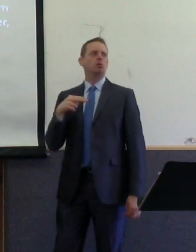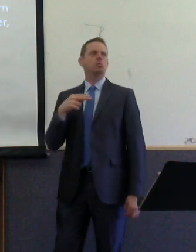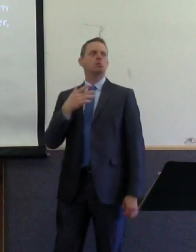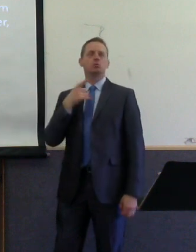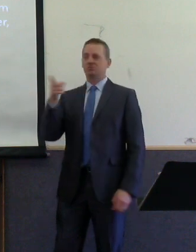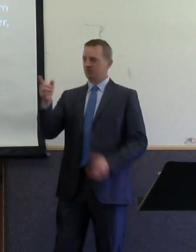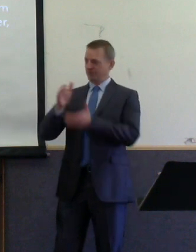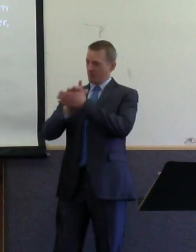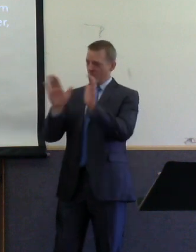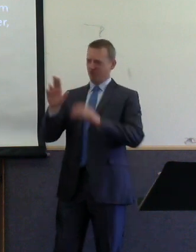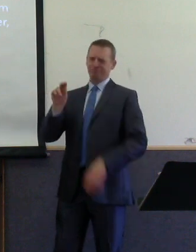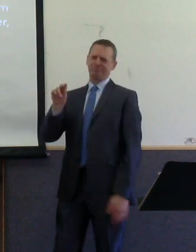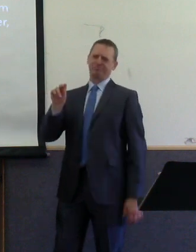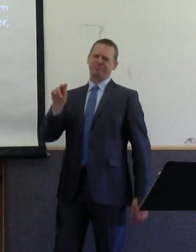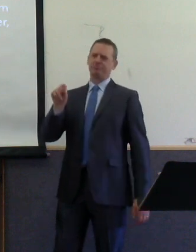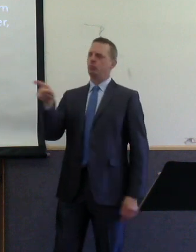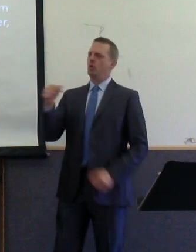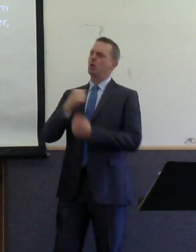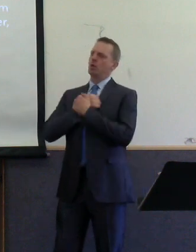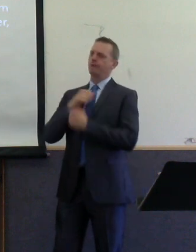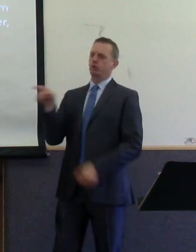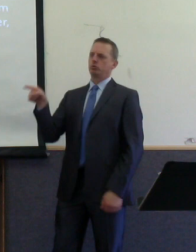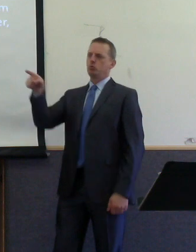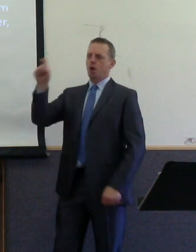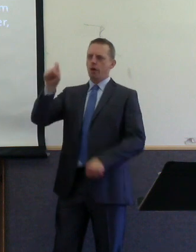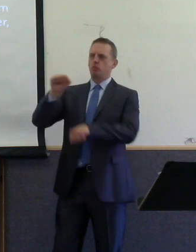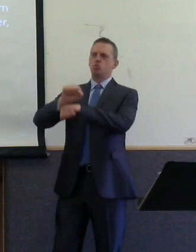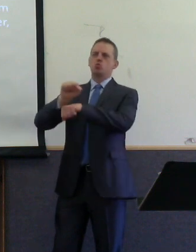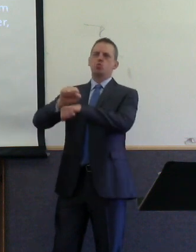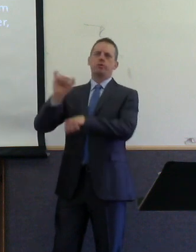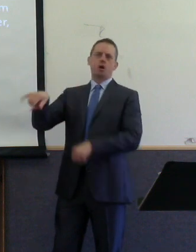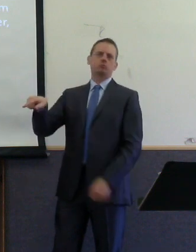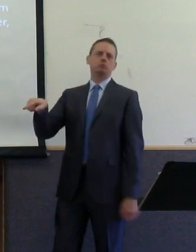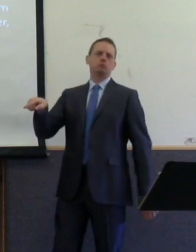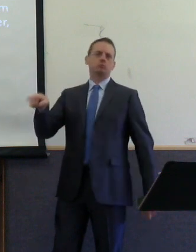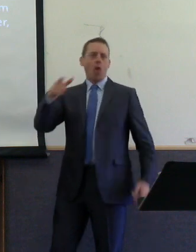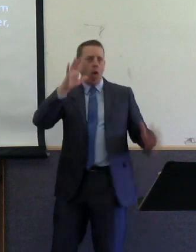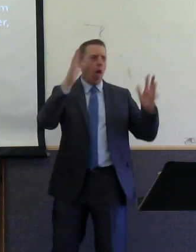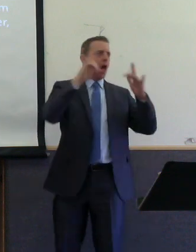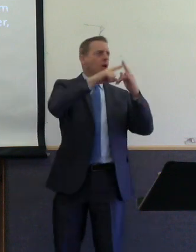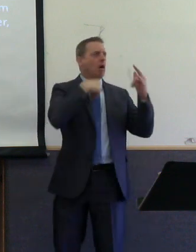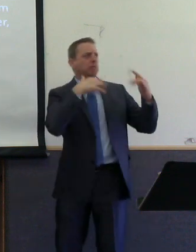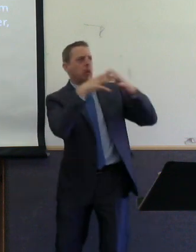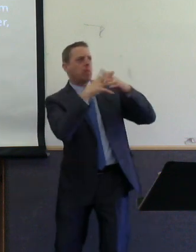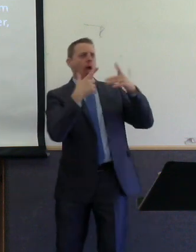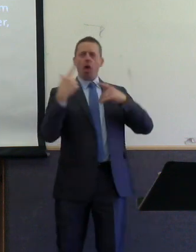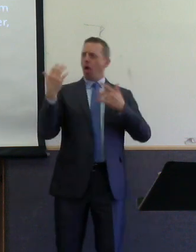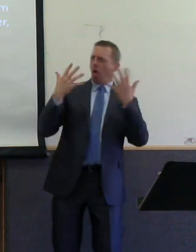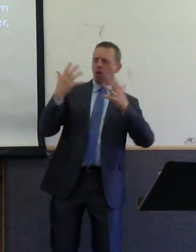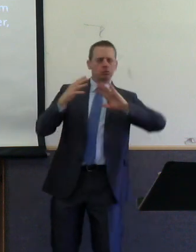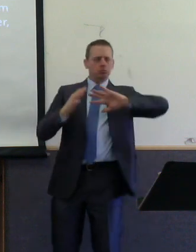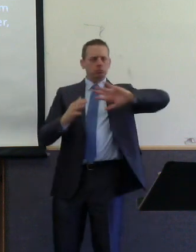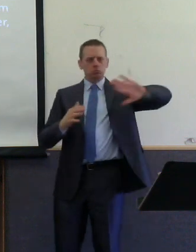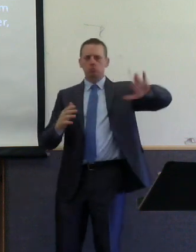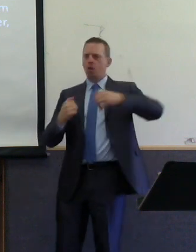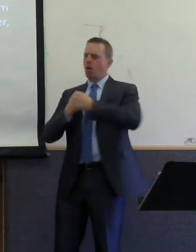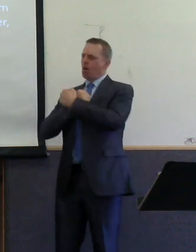all. I almost crushed it. But have you just not been in the war? You live in the war time. What